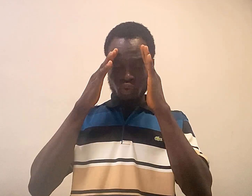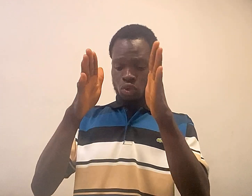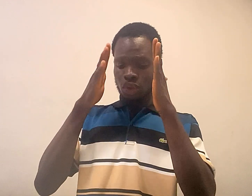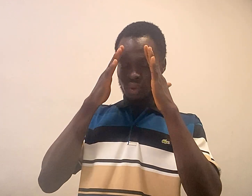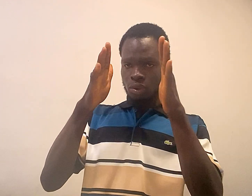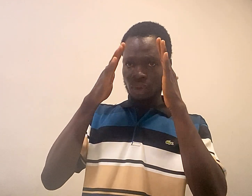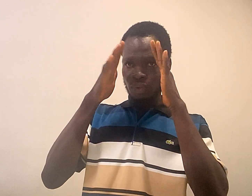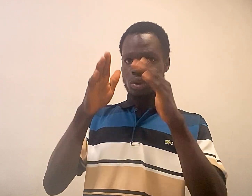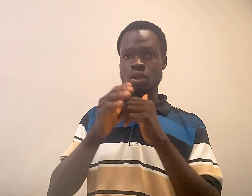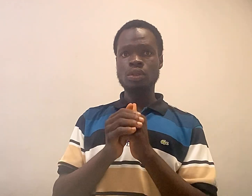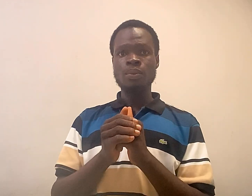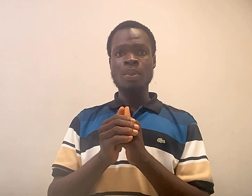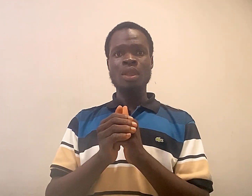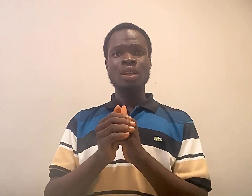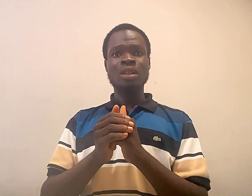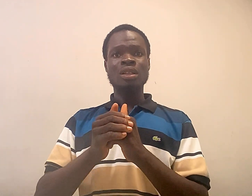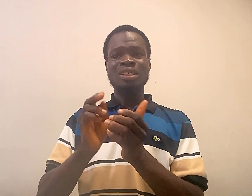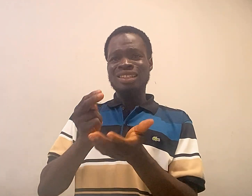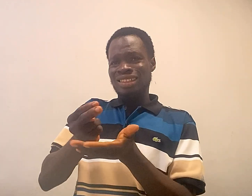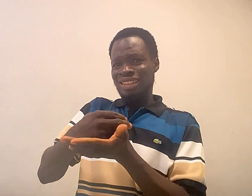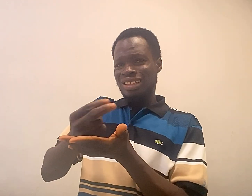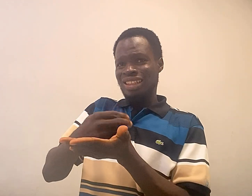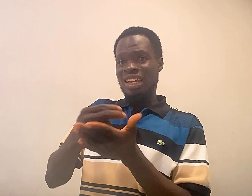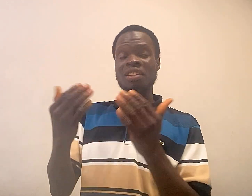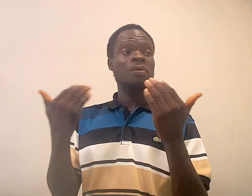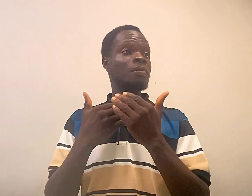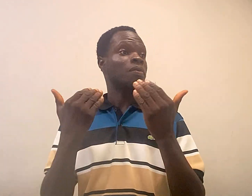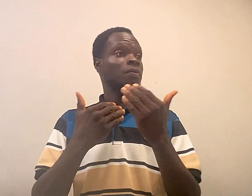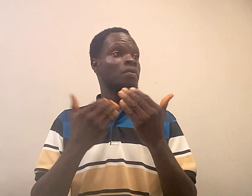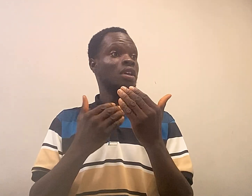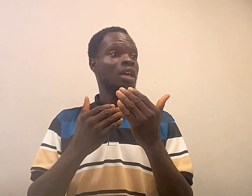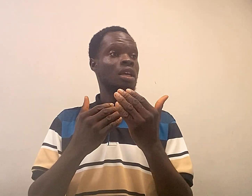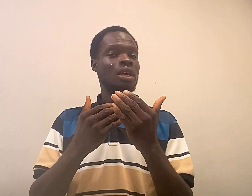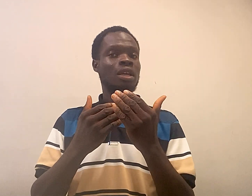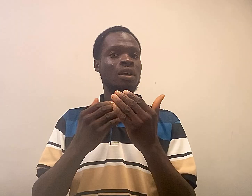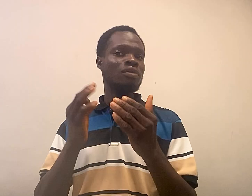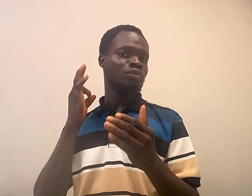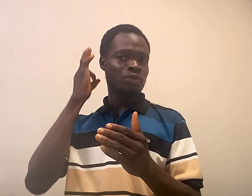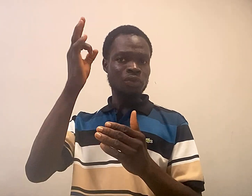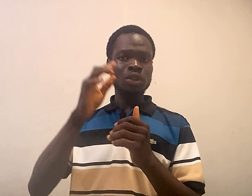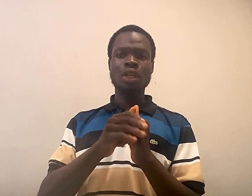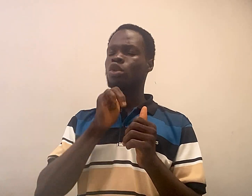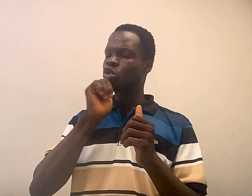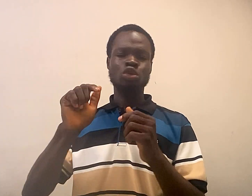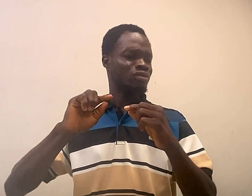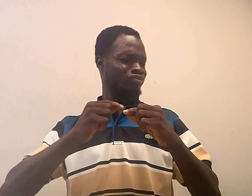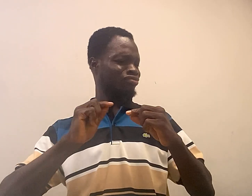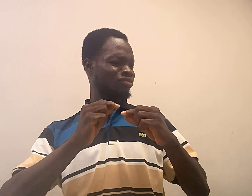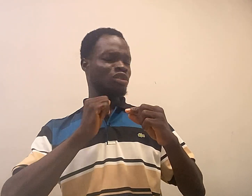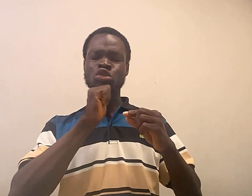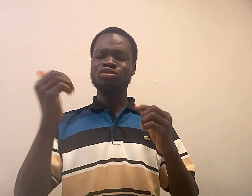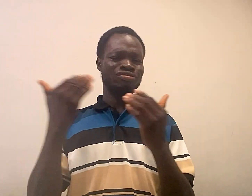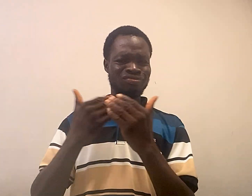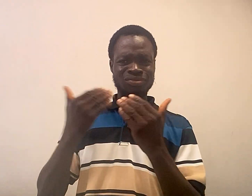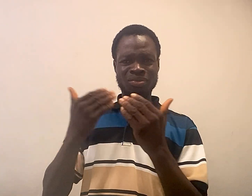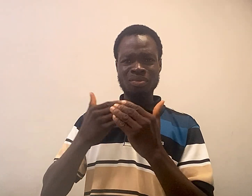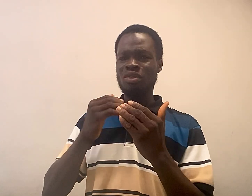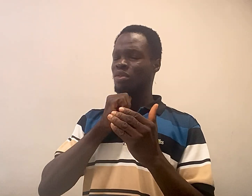fuel. And that's what you must do. You don't run from pain. You don't wallow in it. You use it.